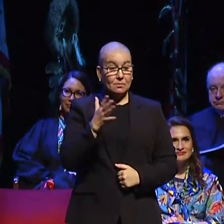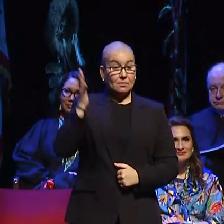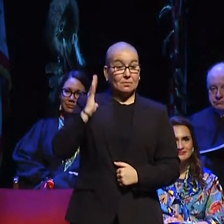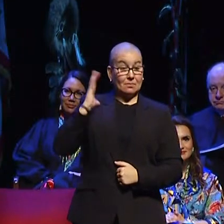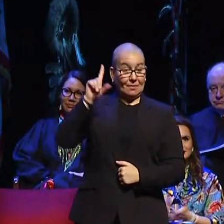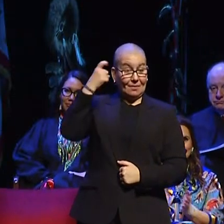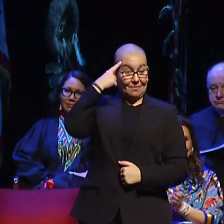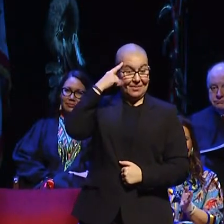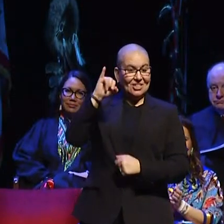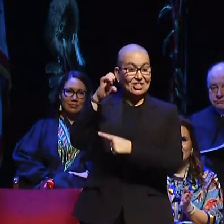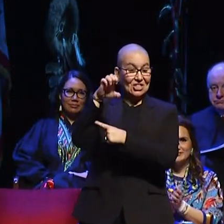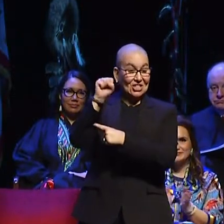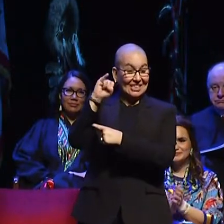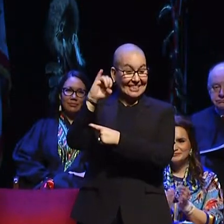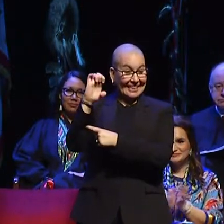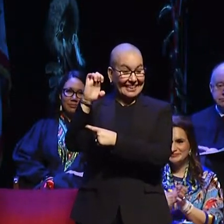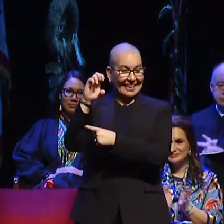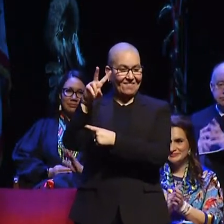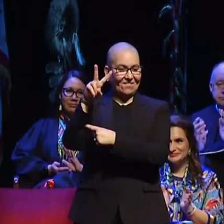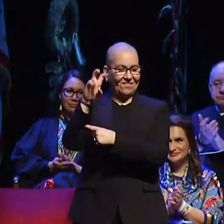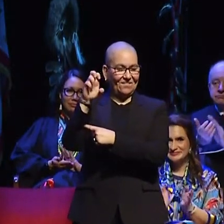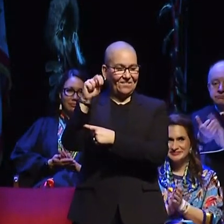here. Governor,